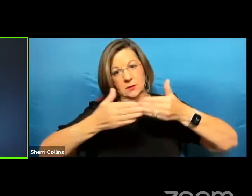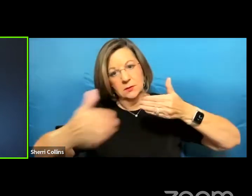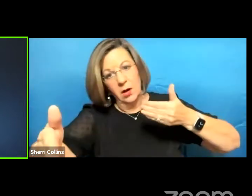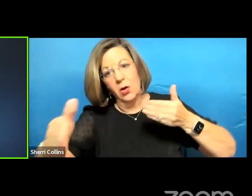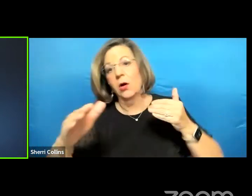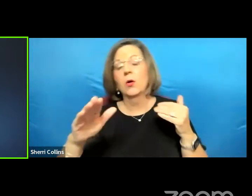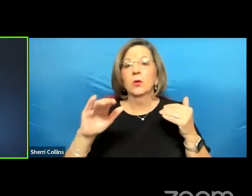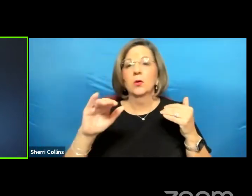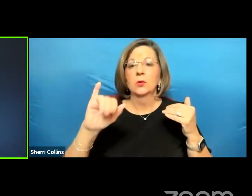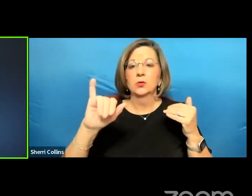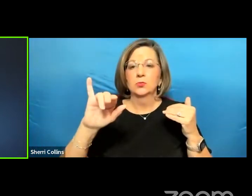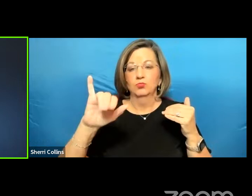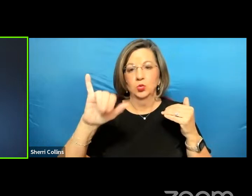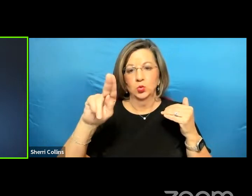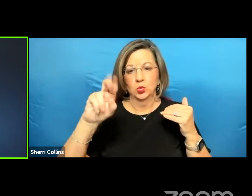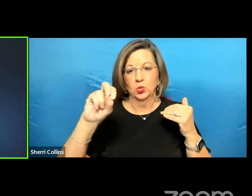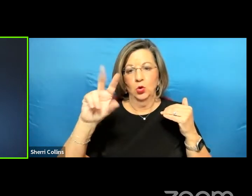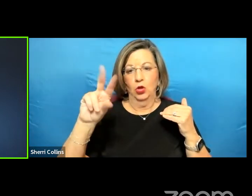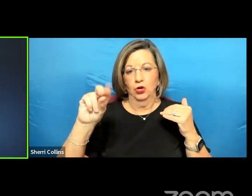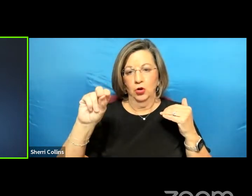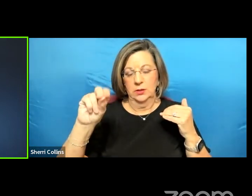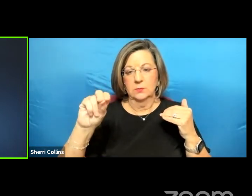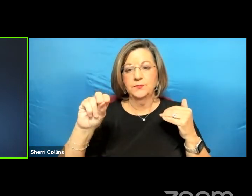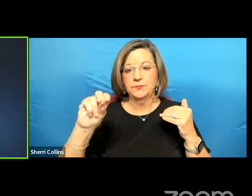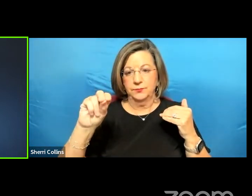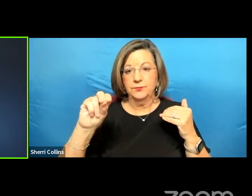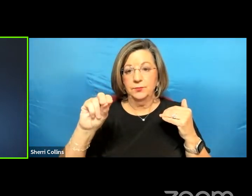$139,696 left